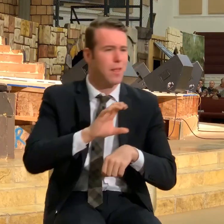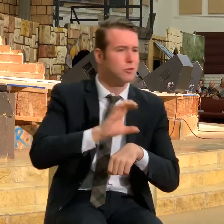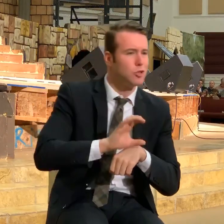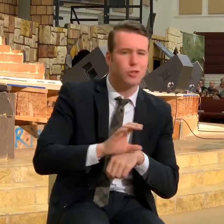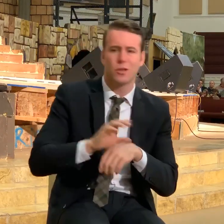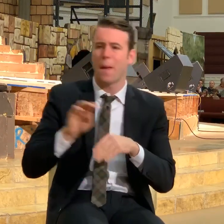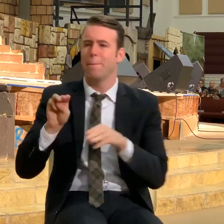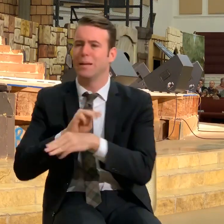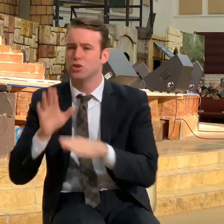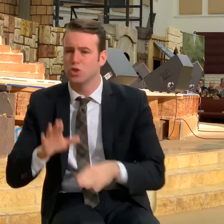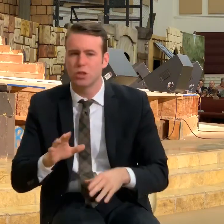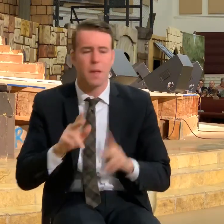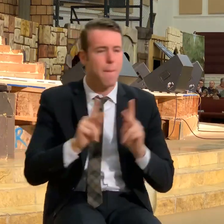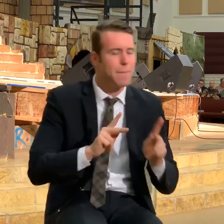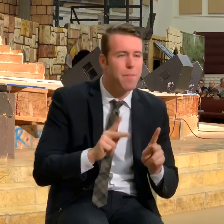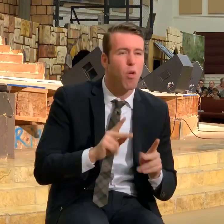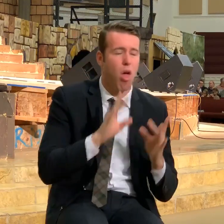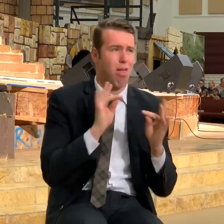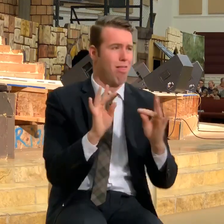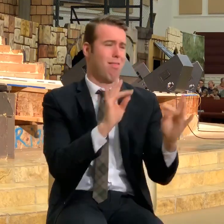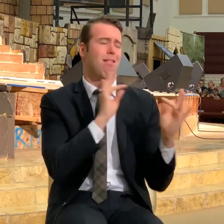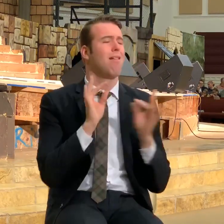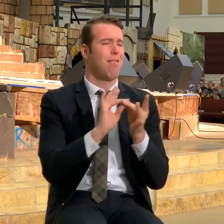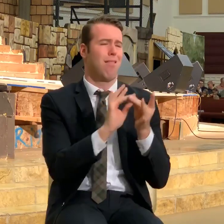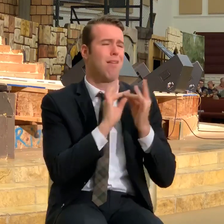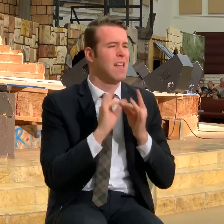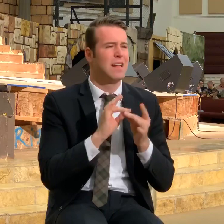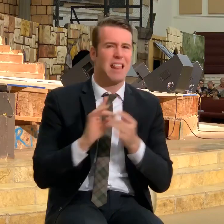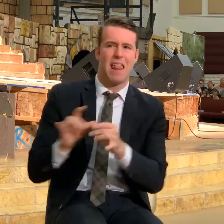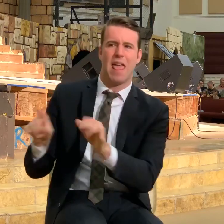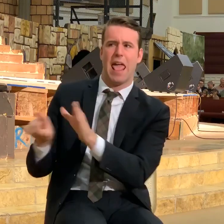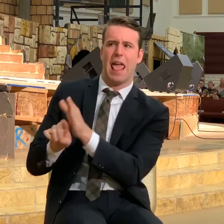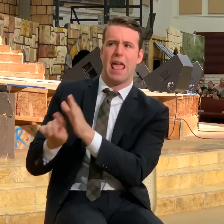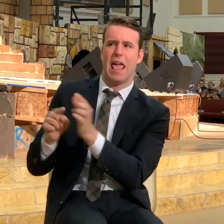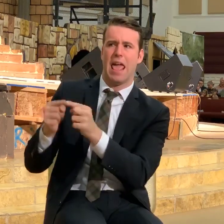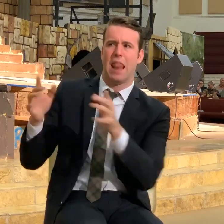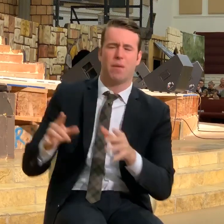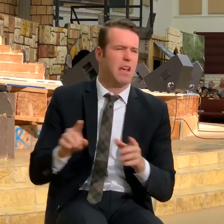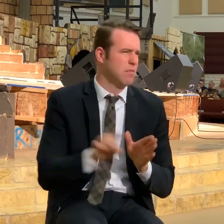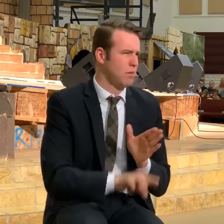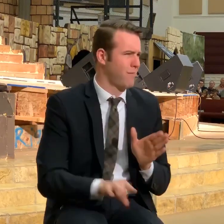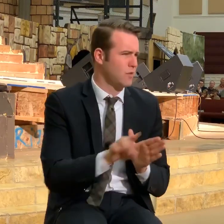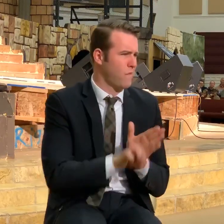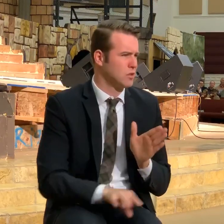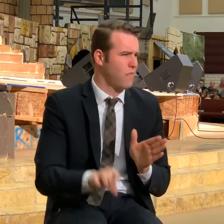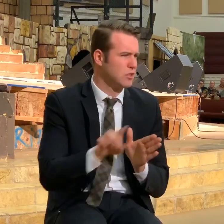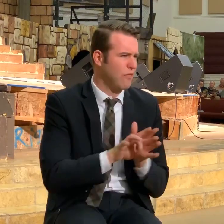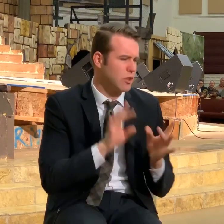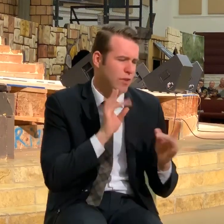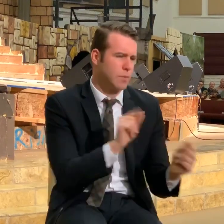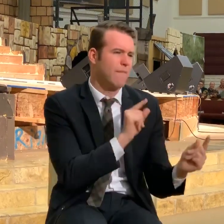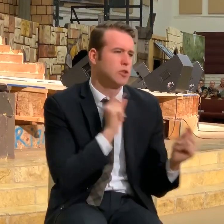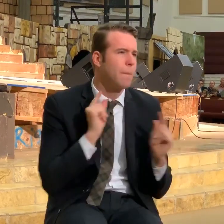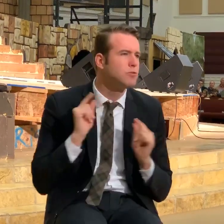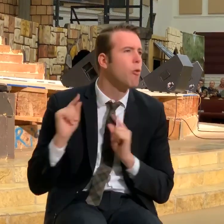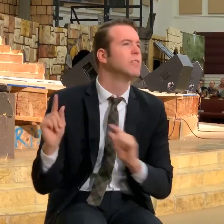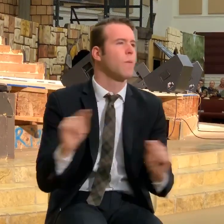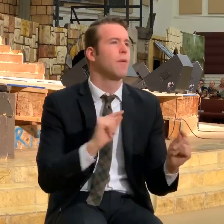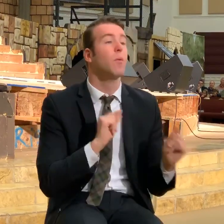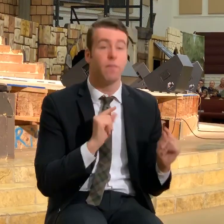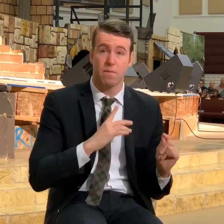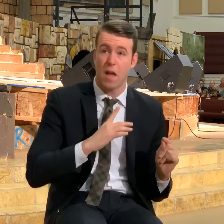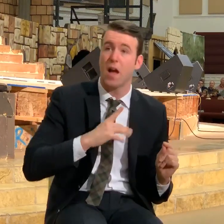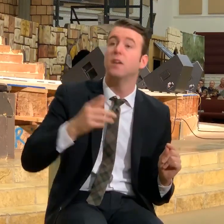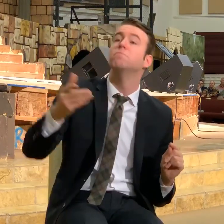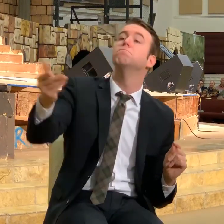up, where they found a common enemy to tear people down at dinner? Then they invite specific people over to their house so